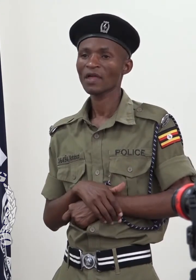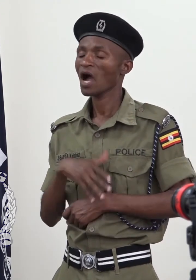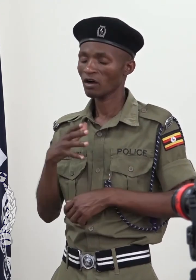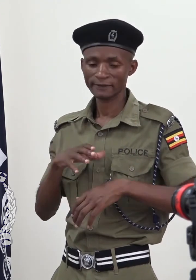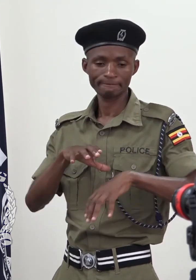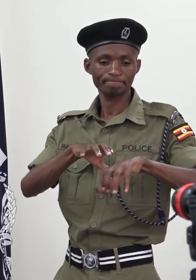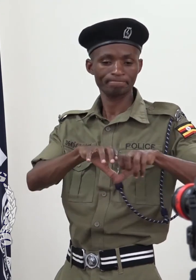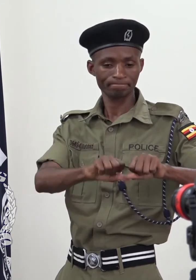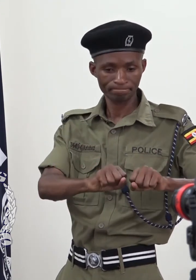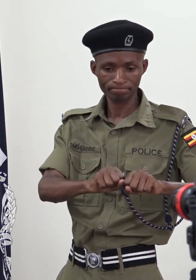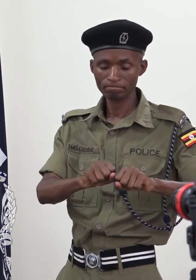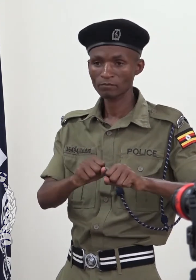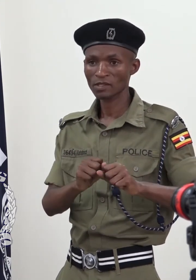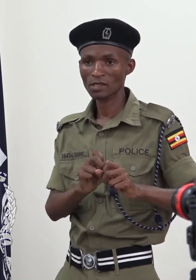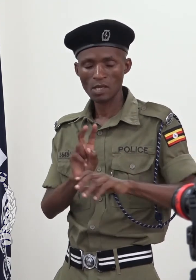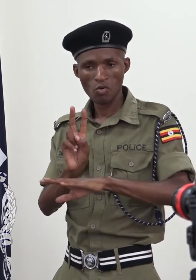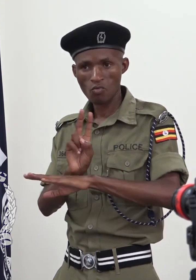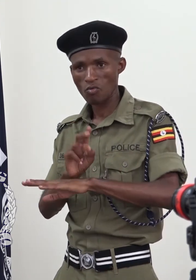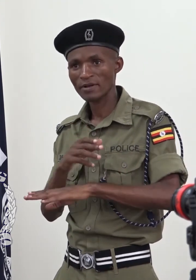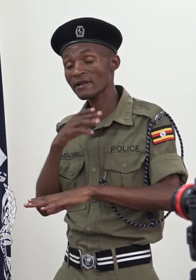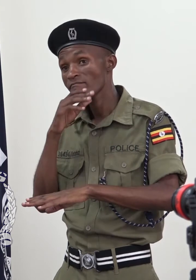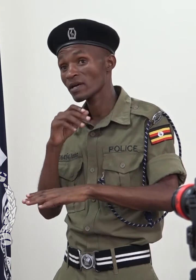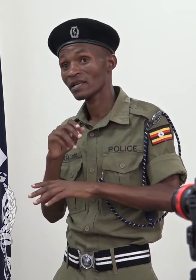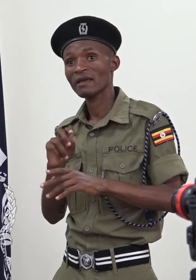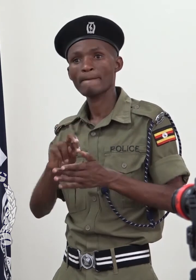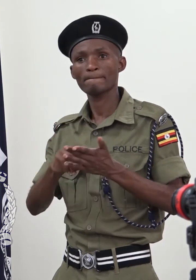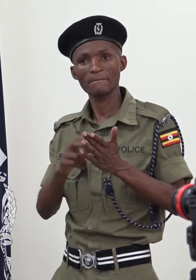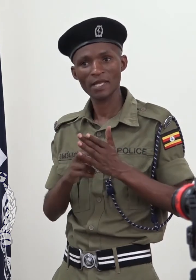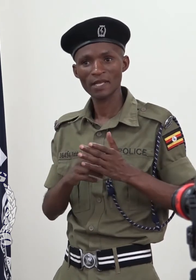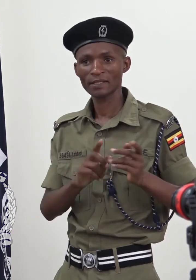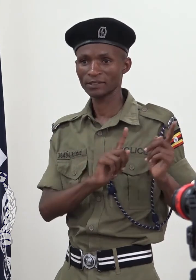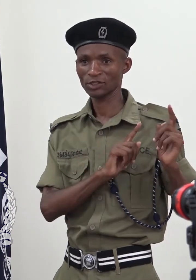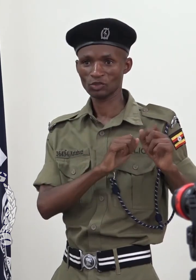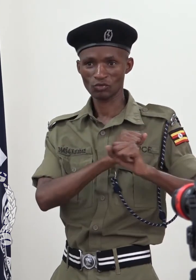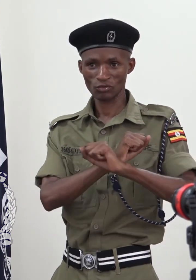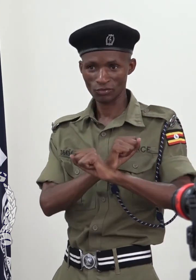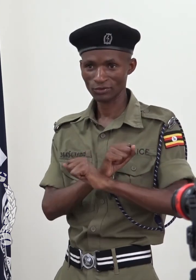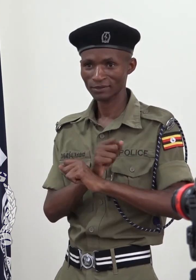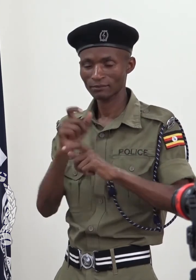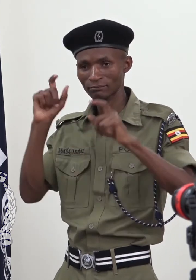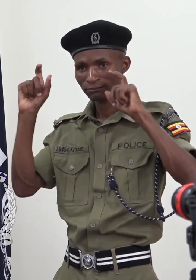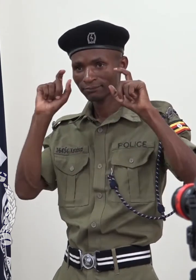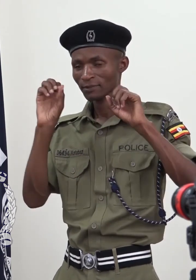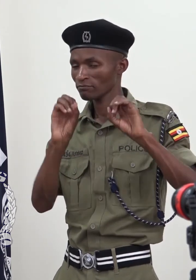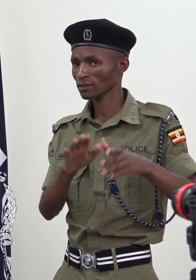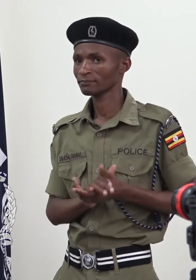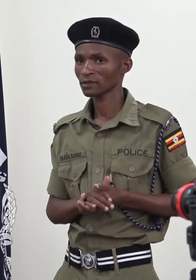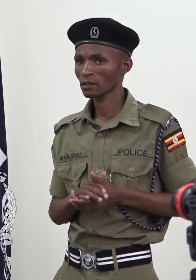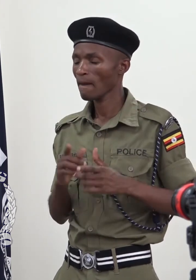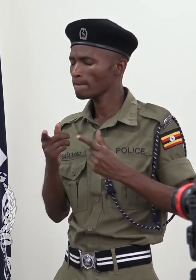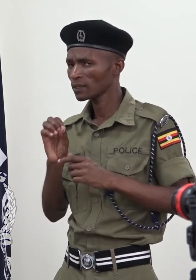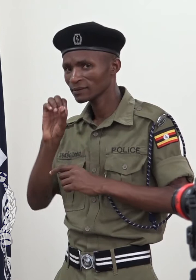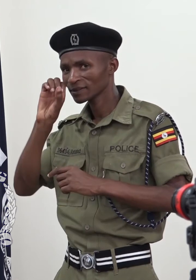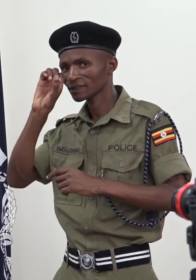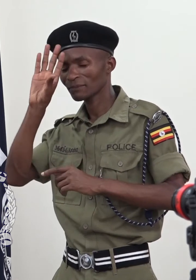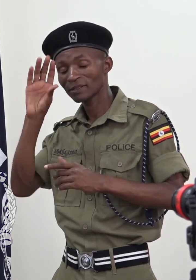arrested the watchmen, which means they were not alert. And they also tied them But what is surprising is they